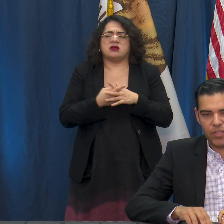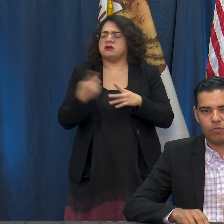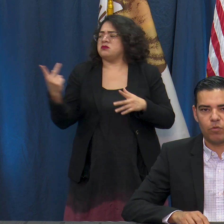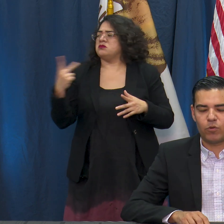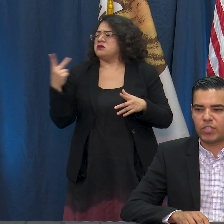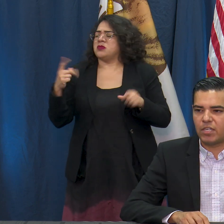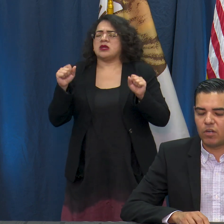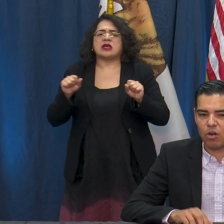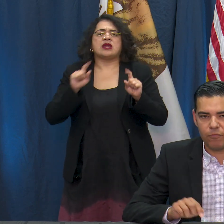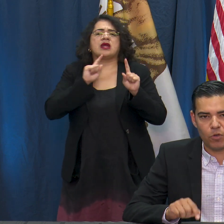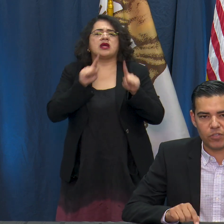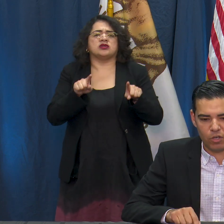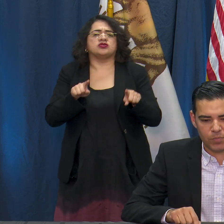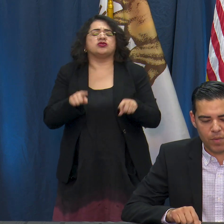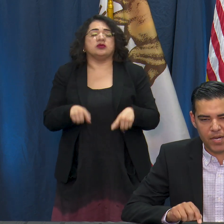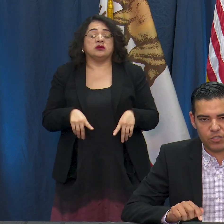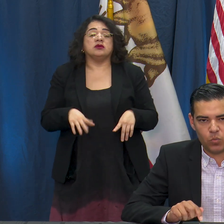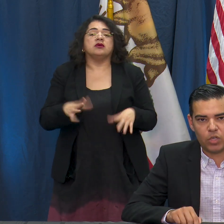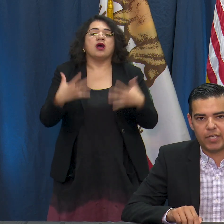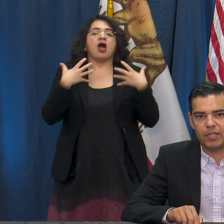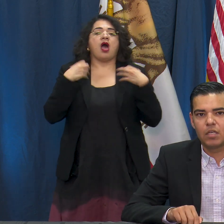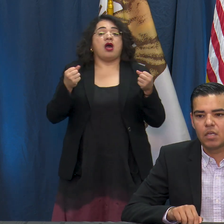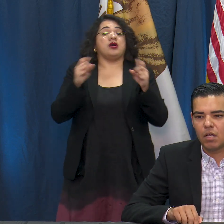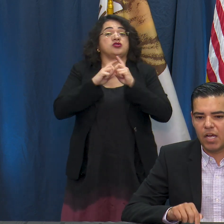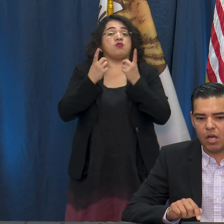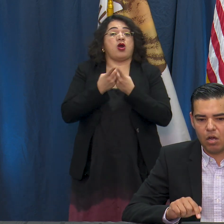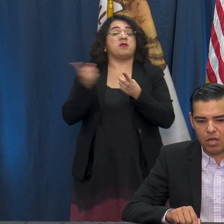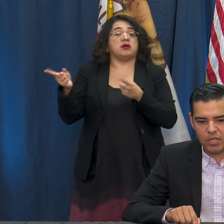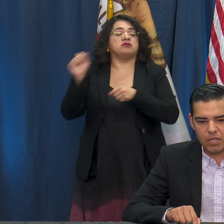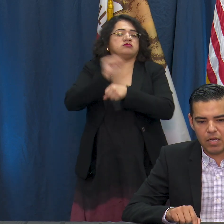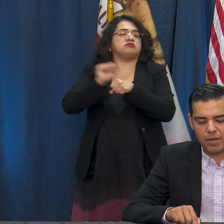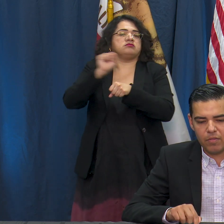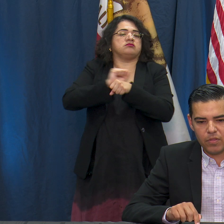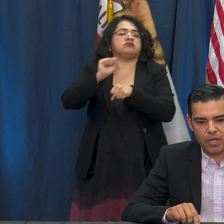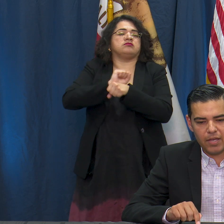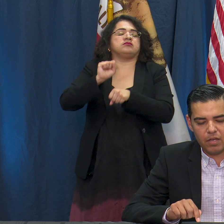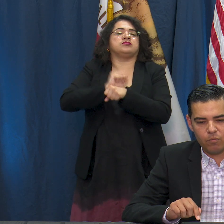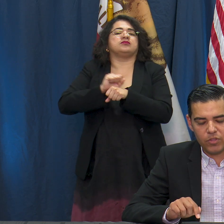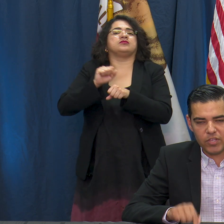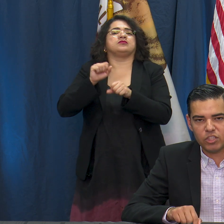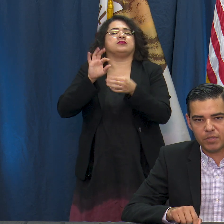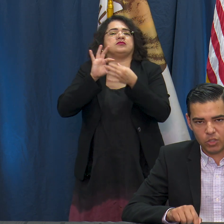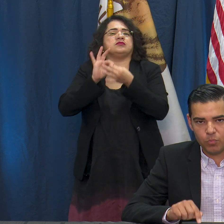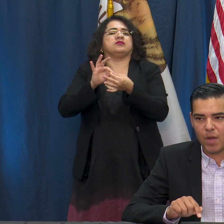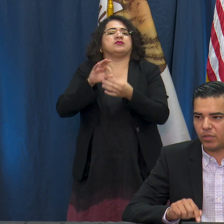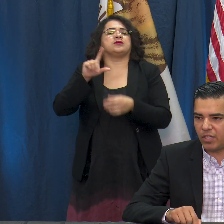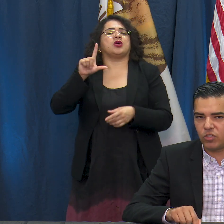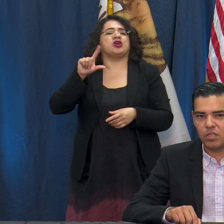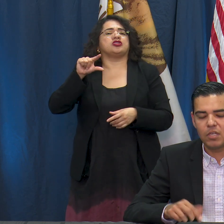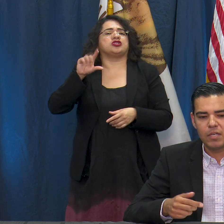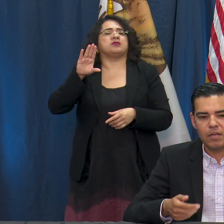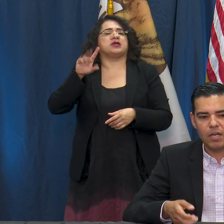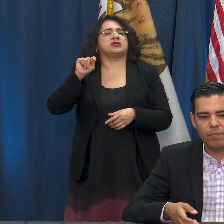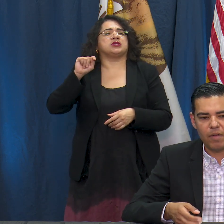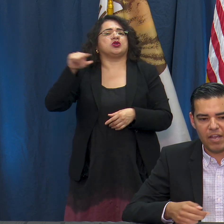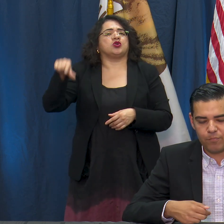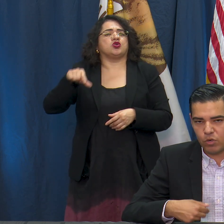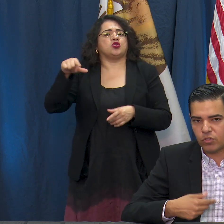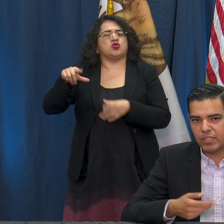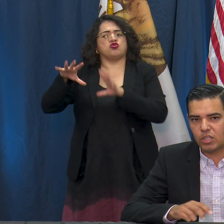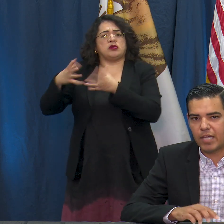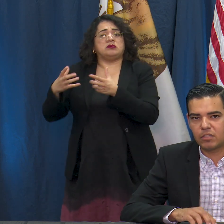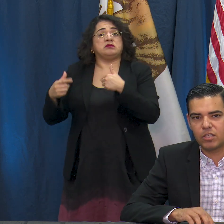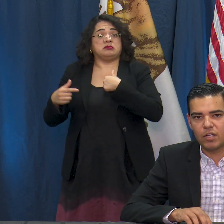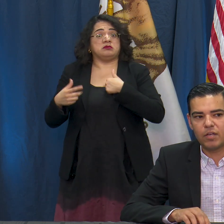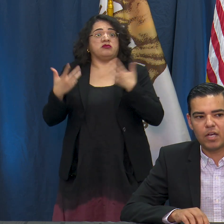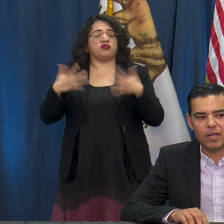answer that. I think, well, first, there are folks in the health department actually working on within the LGBTQ population. I've